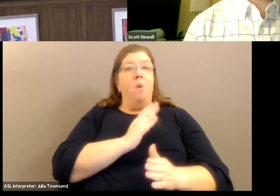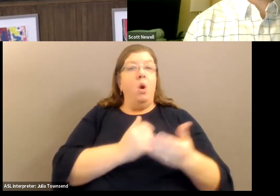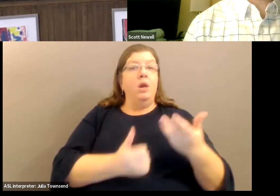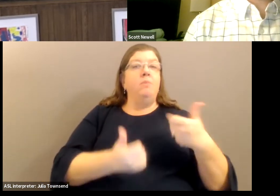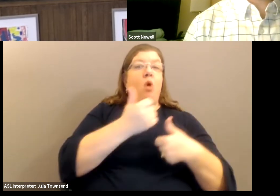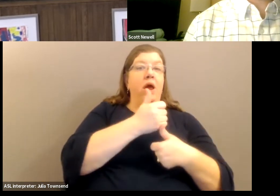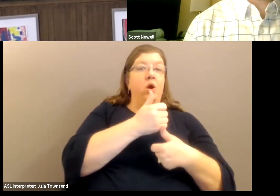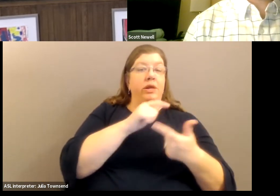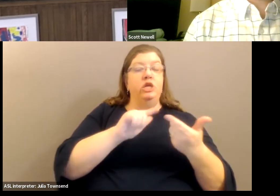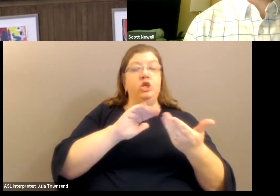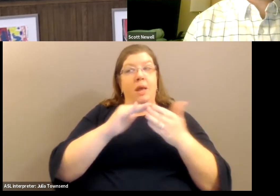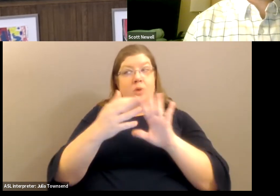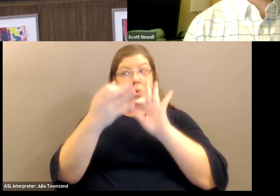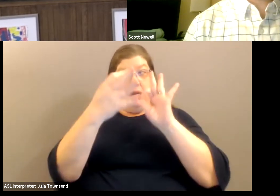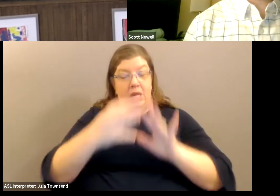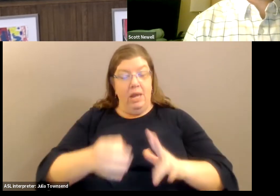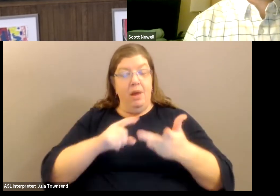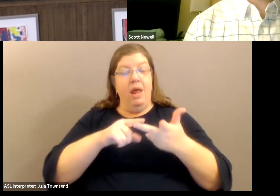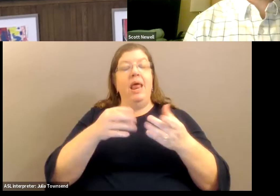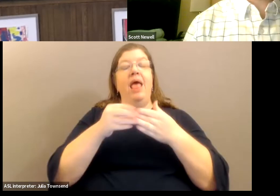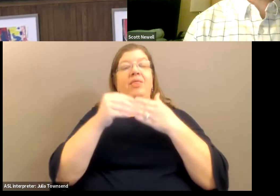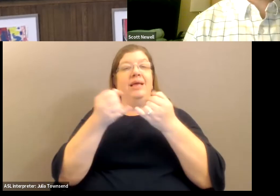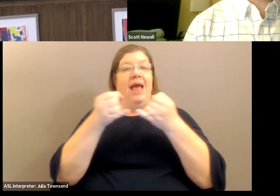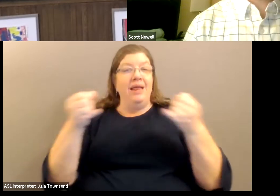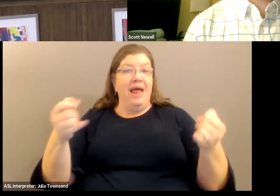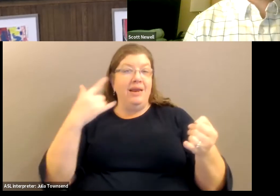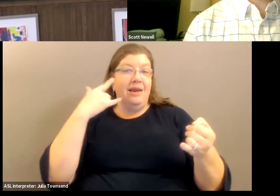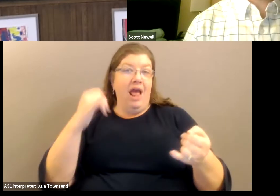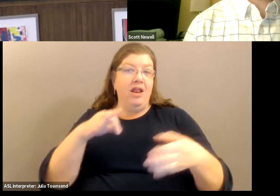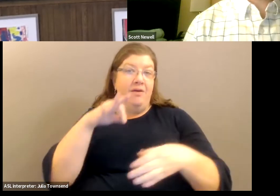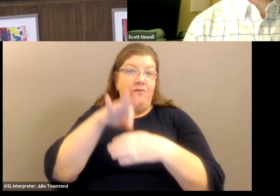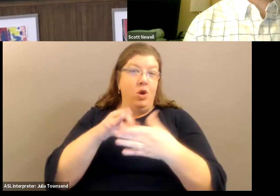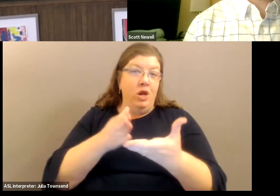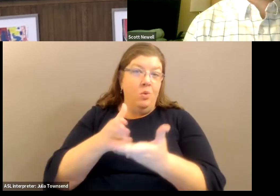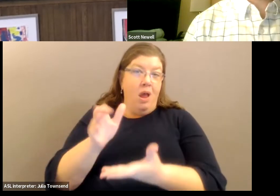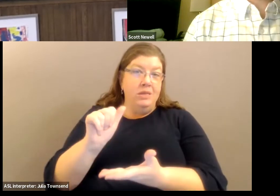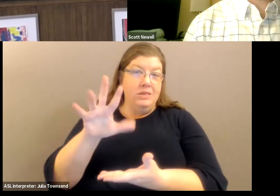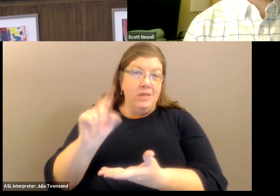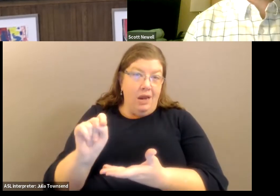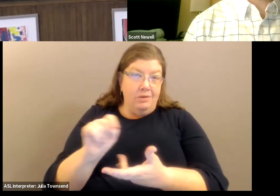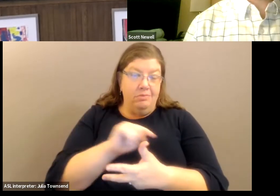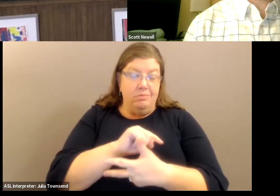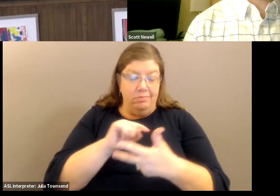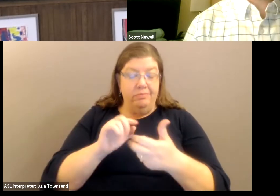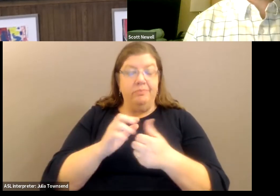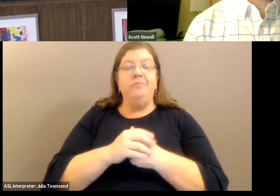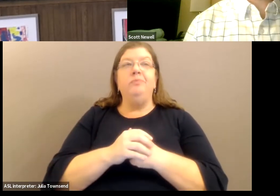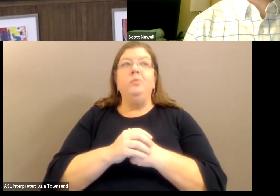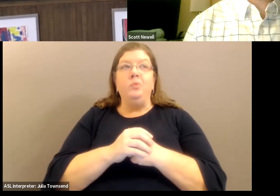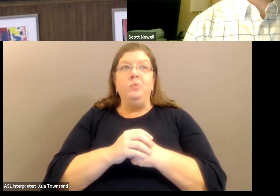input, and the guidelines of the California Voting Rights Act, just